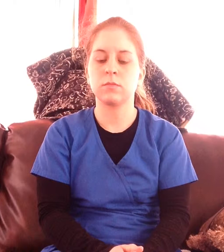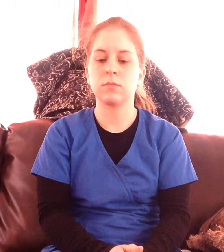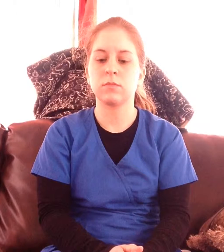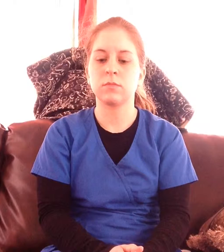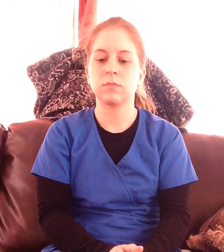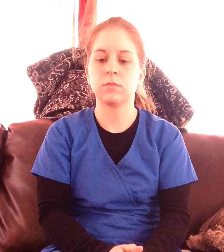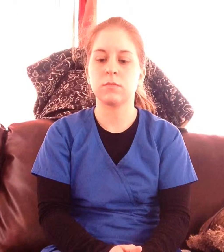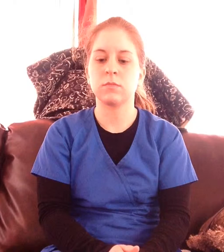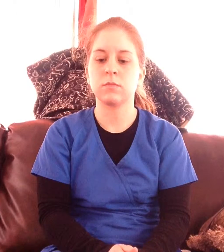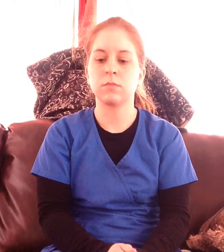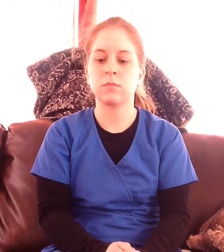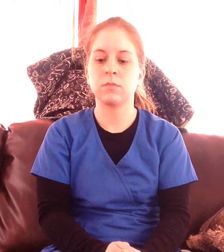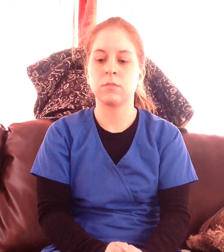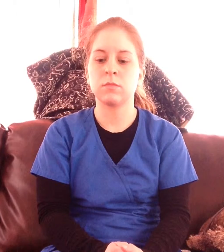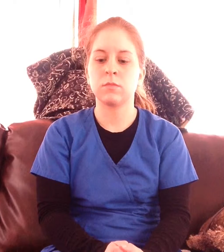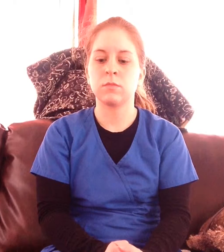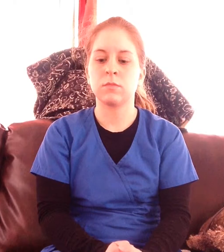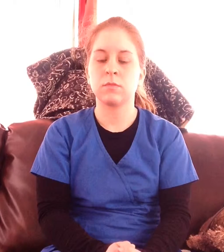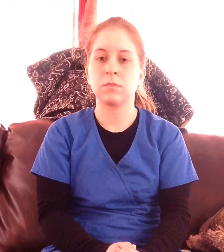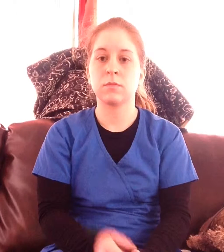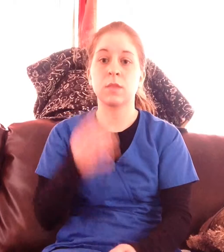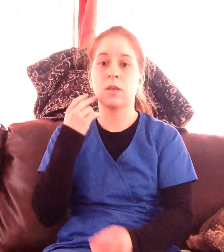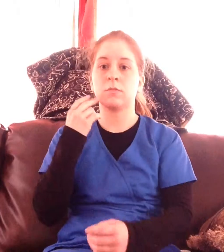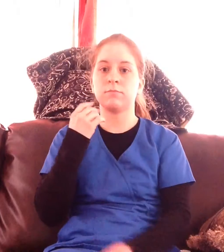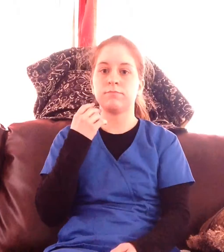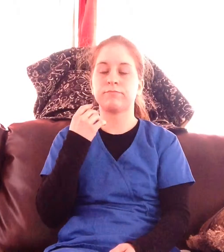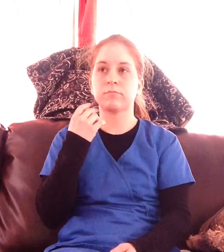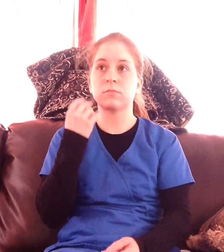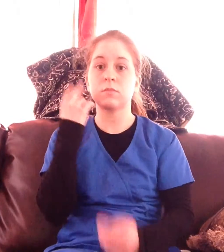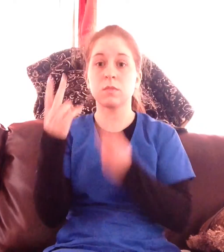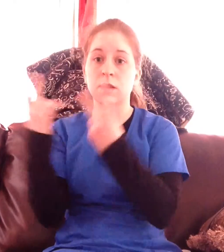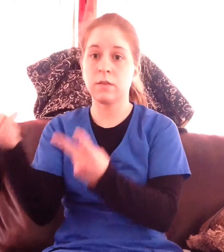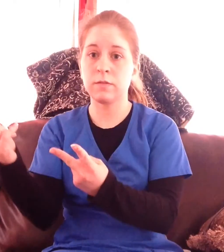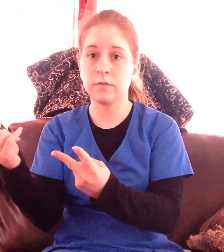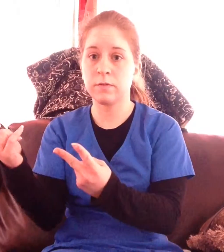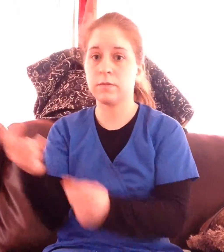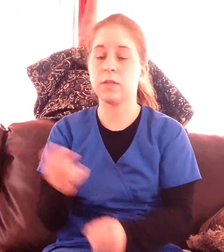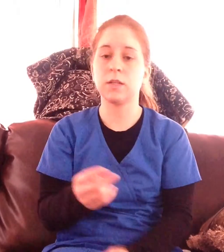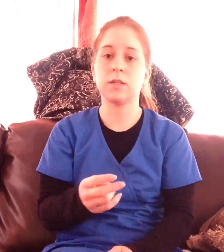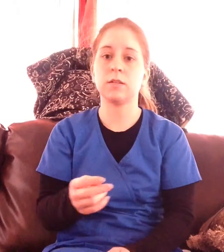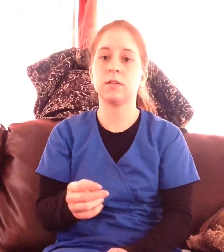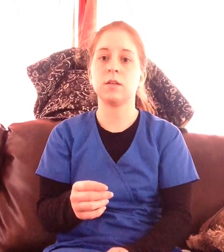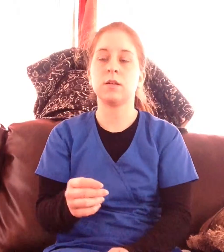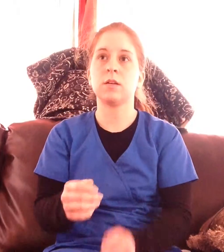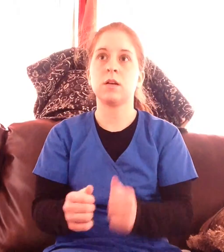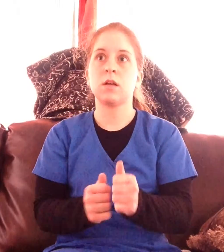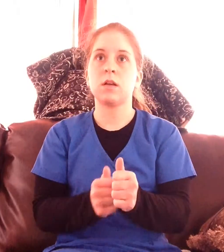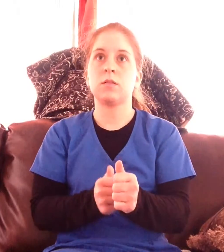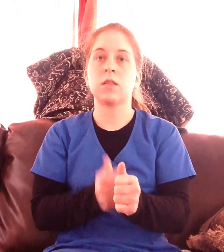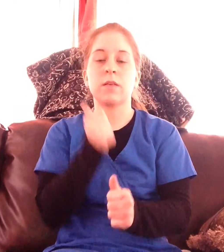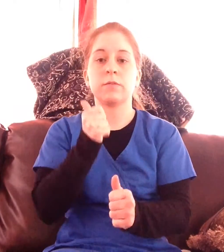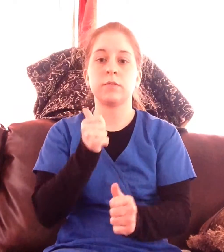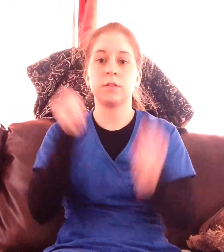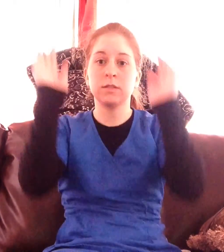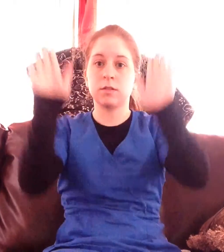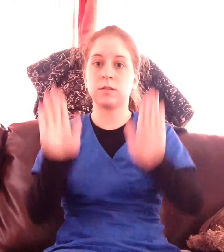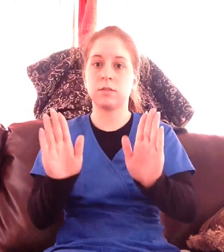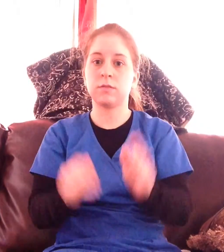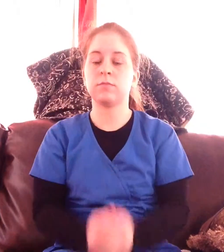And we used to visit there every Sunday. And I'm going to tell you what the inside of the house was like compared with what